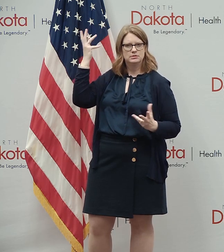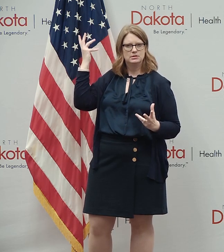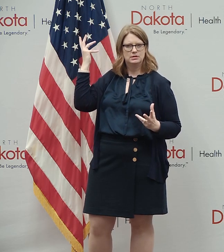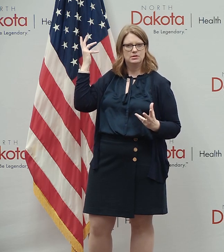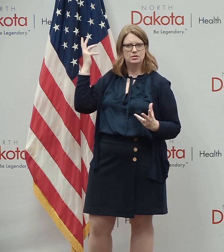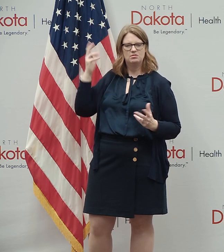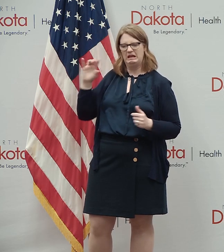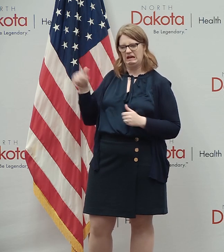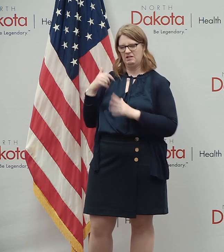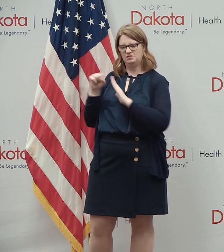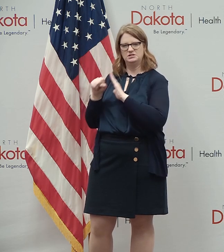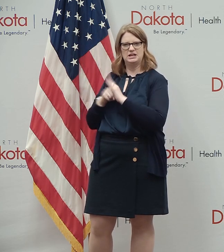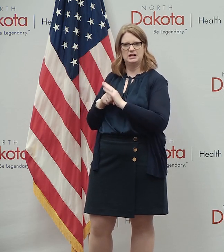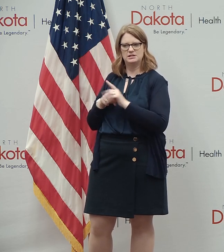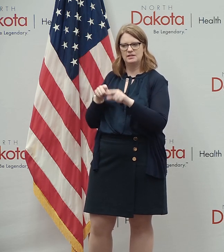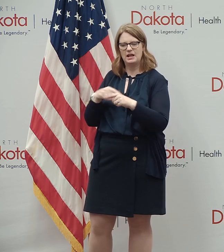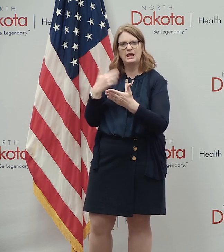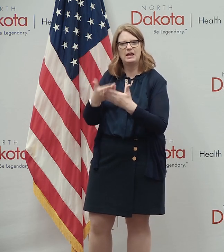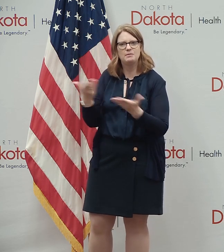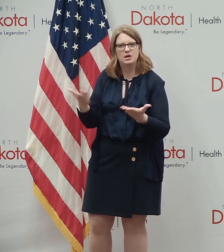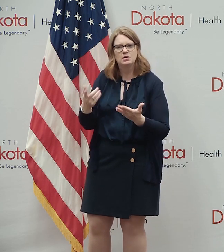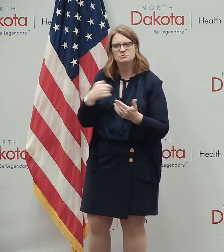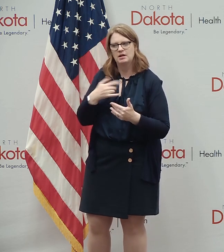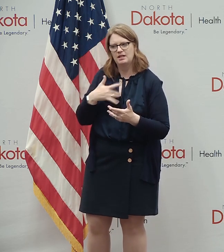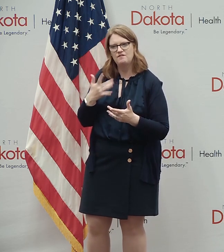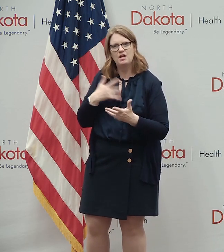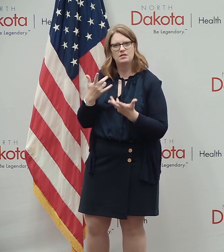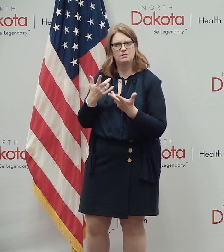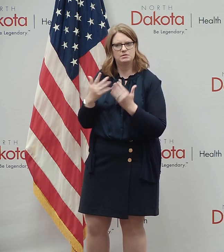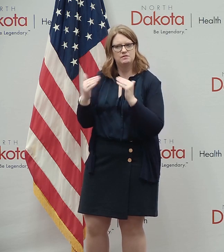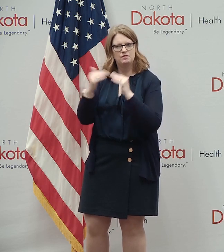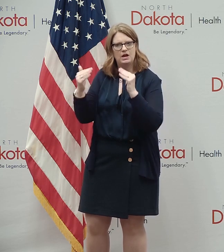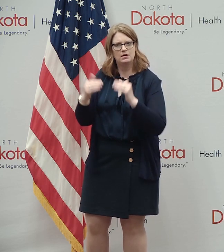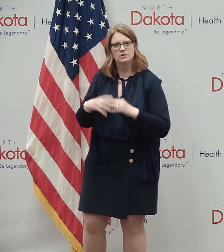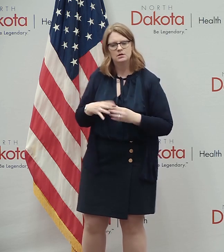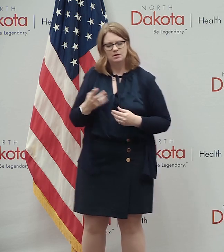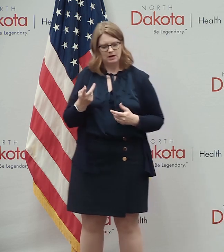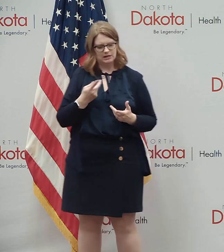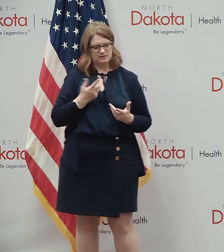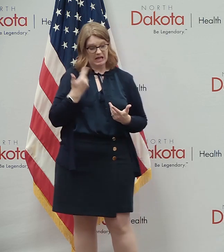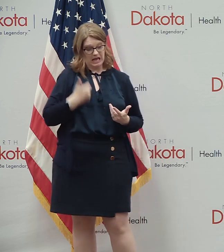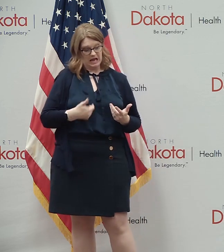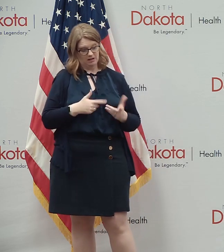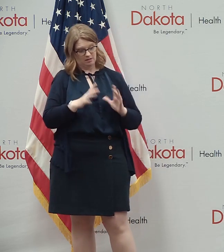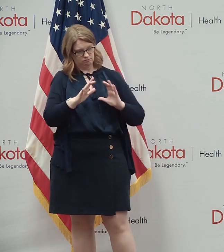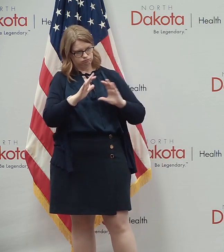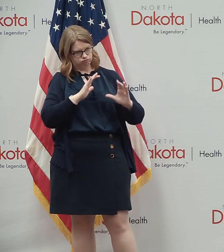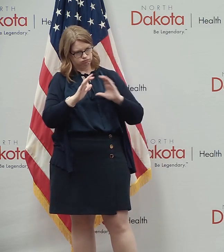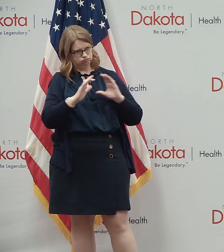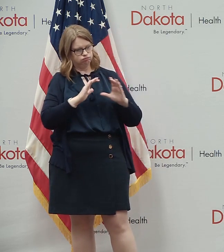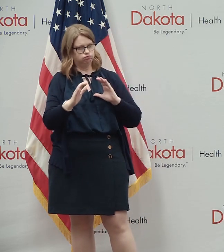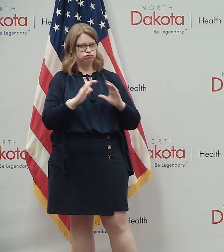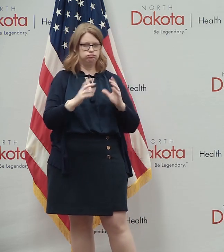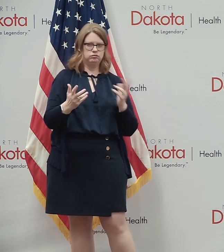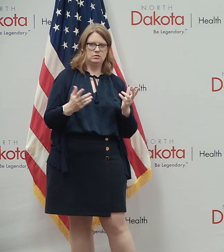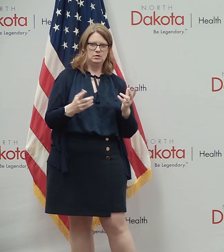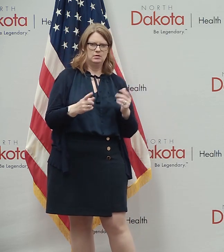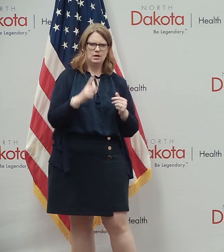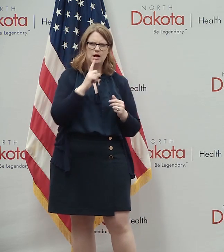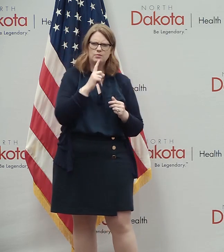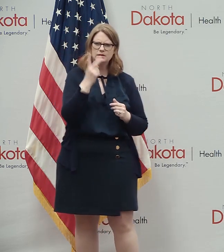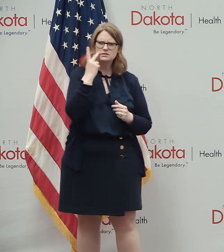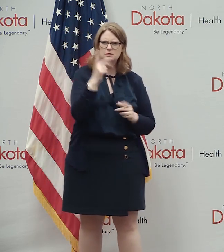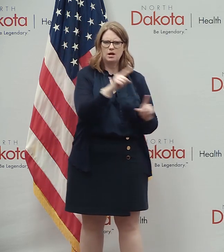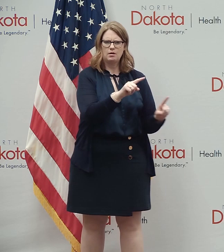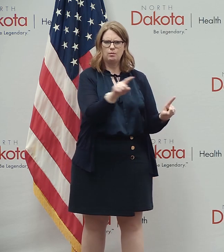leaving behind. And as we had those conversations, I saw people, showing real